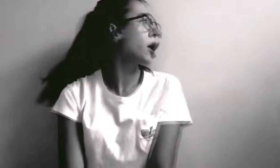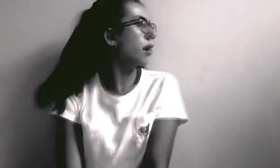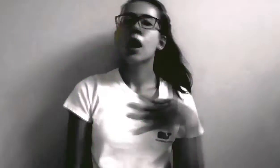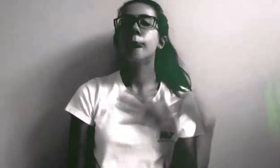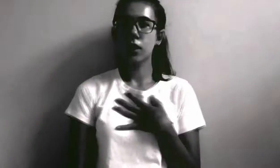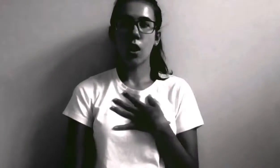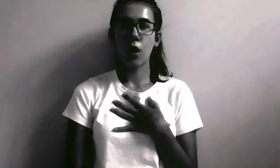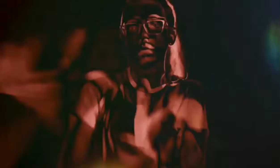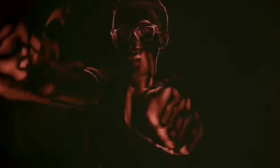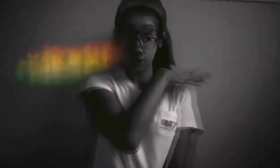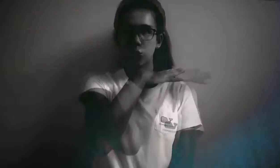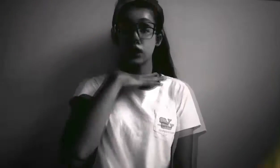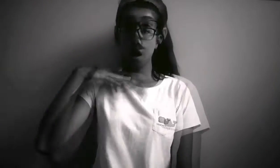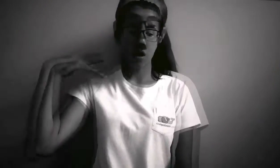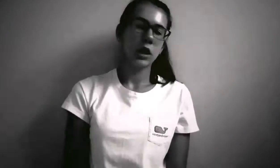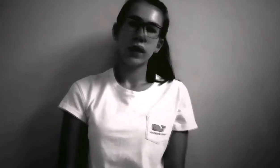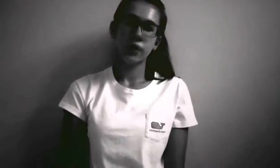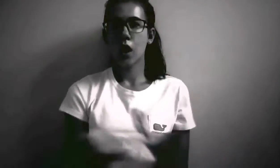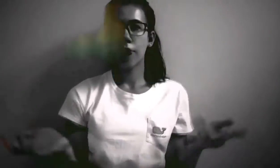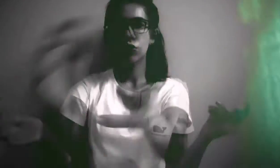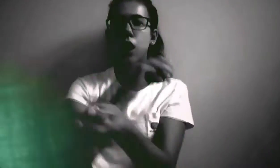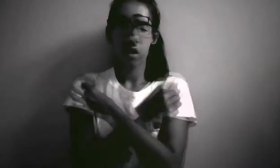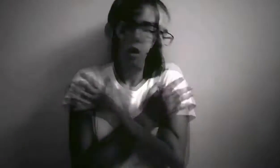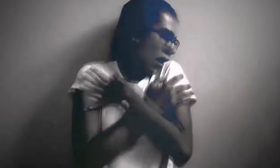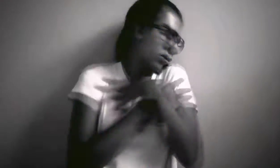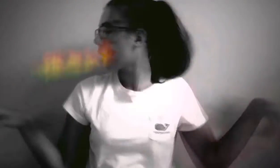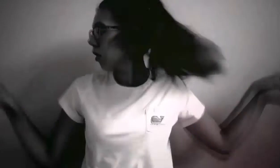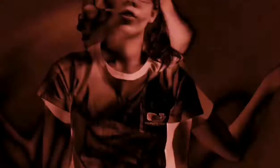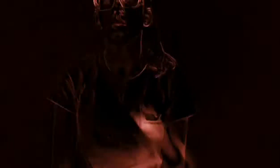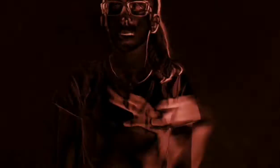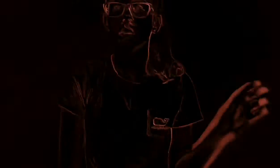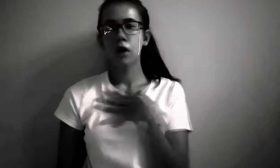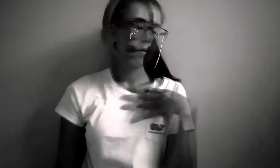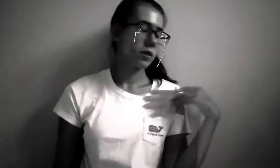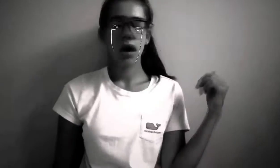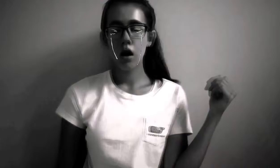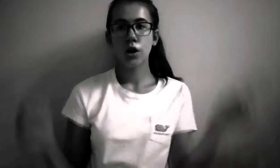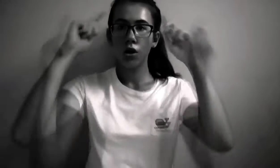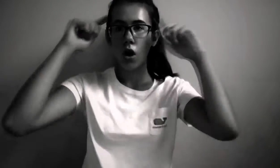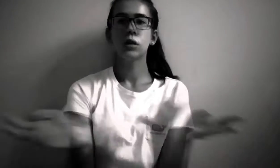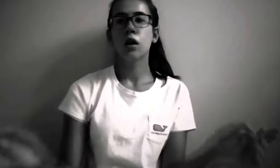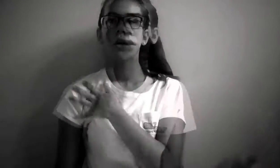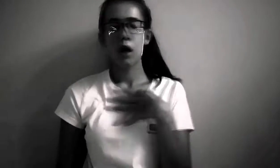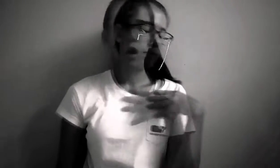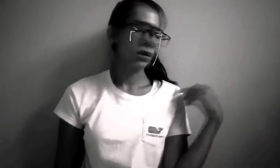gonna let me know. Yeah, suicide if you ever try to let go. I'm sad, I know, yeah, I'm sad.